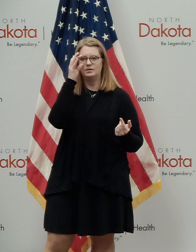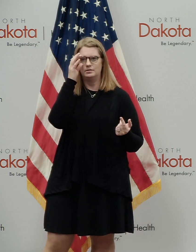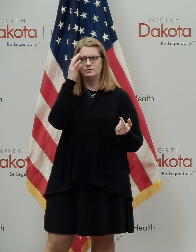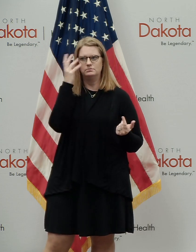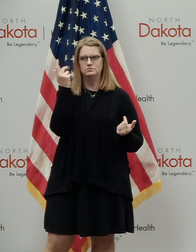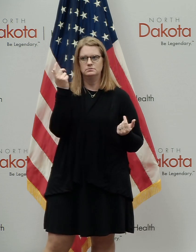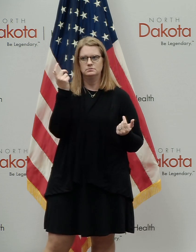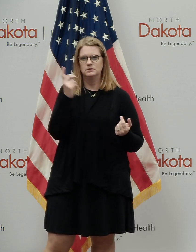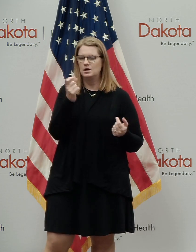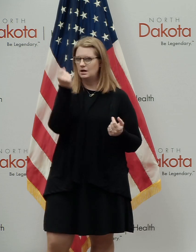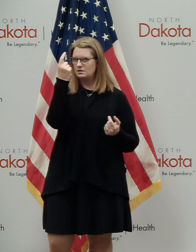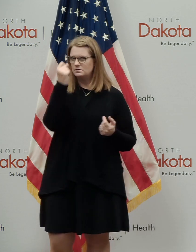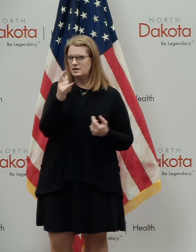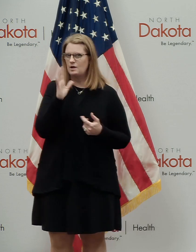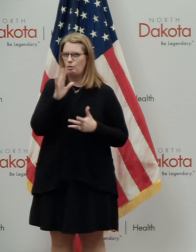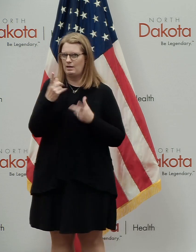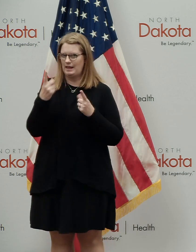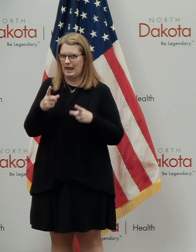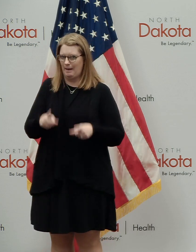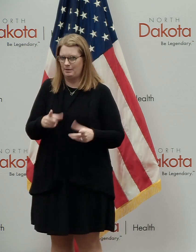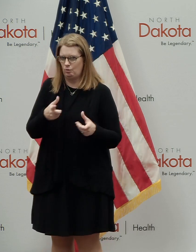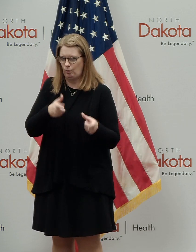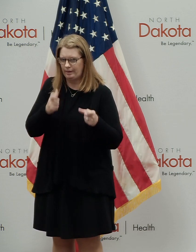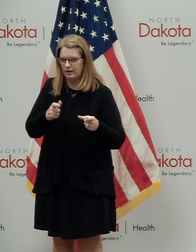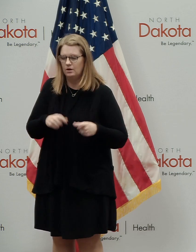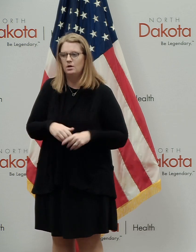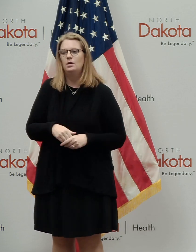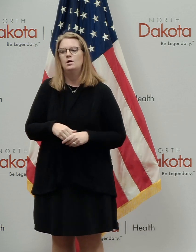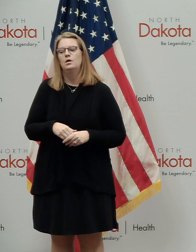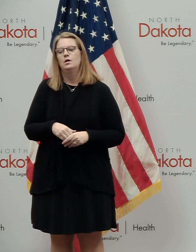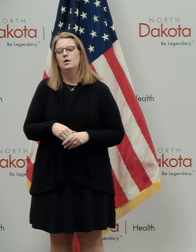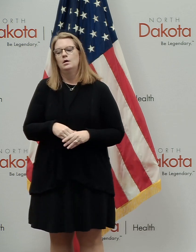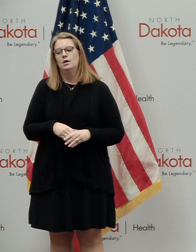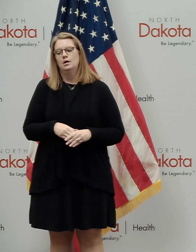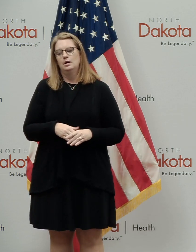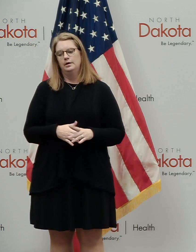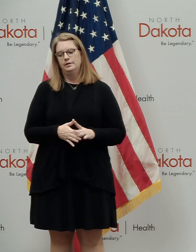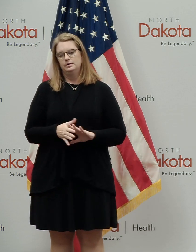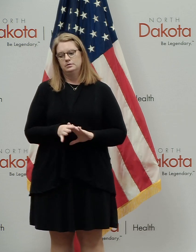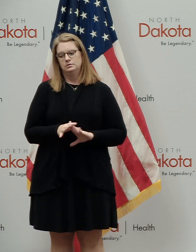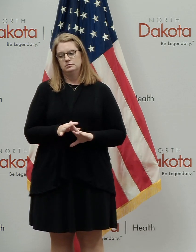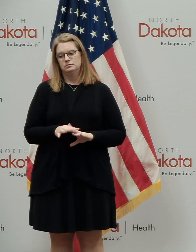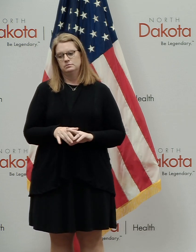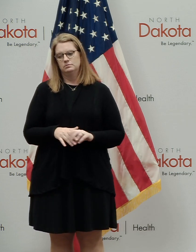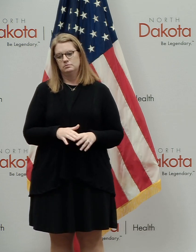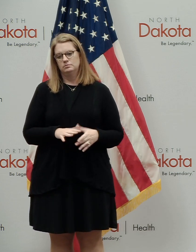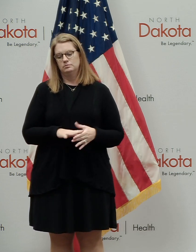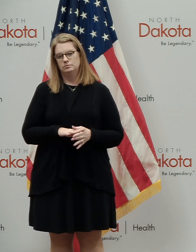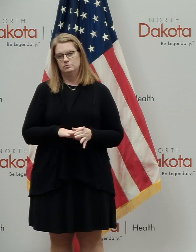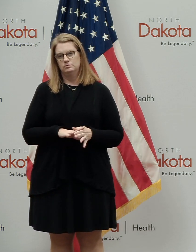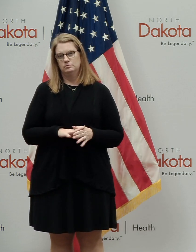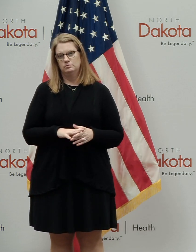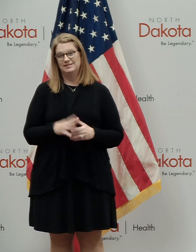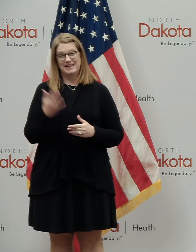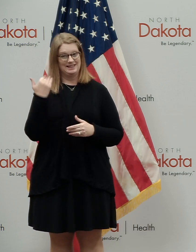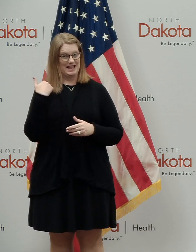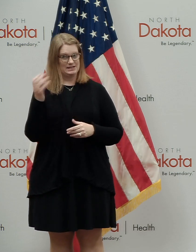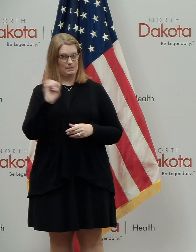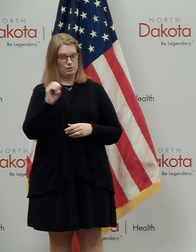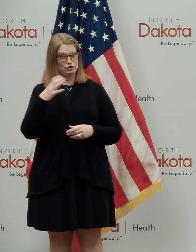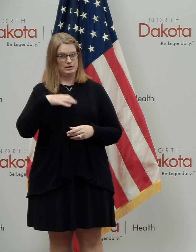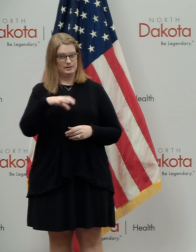a pretty quick cycle. Now, as you know, during the last emergency commission, we